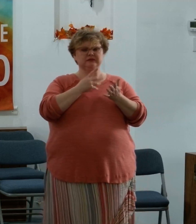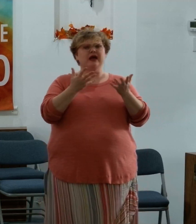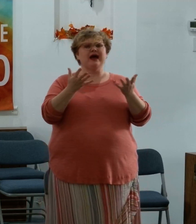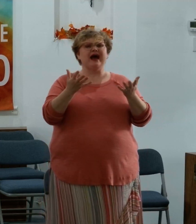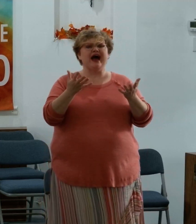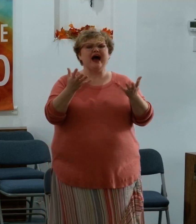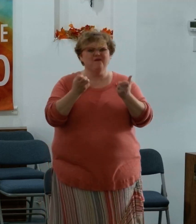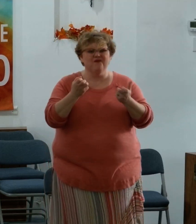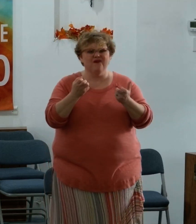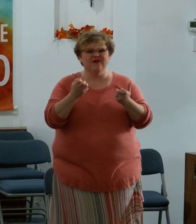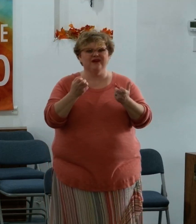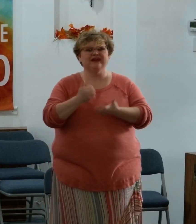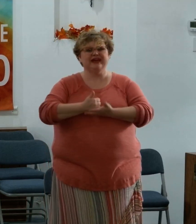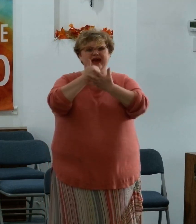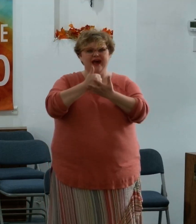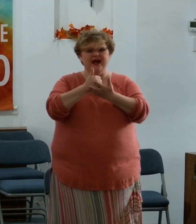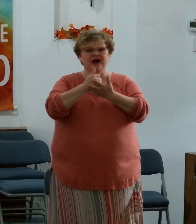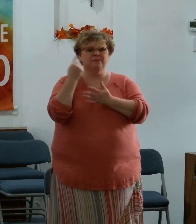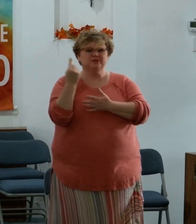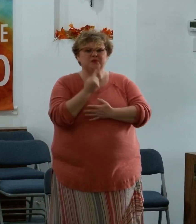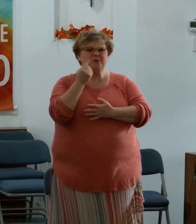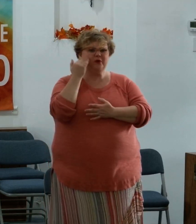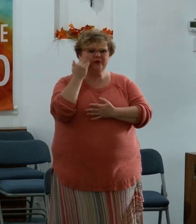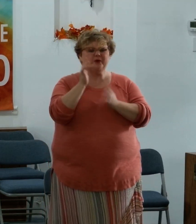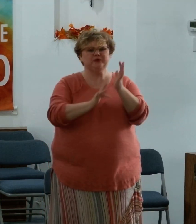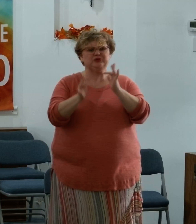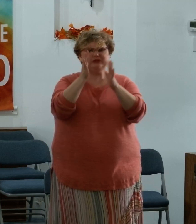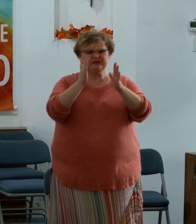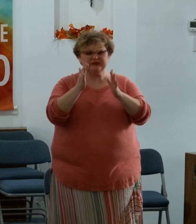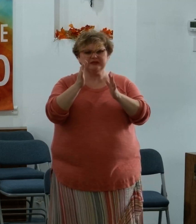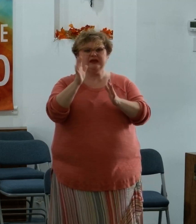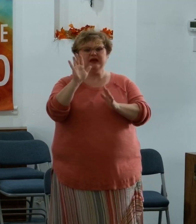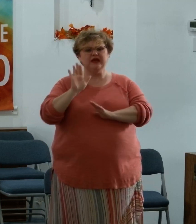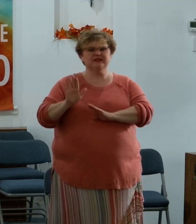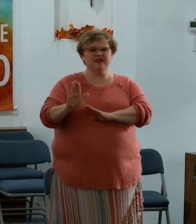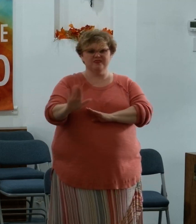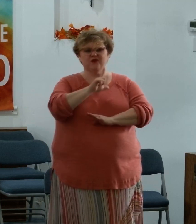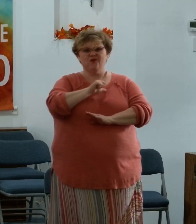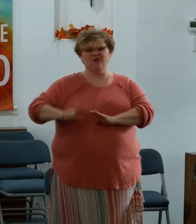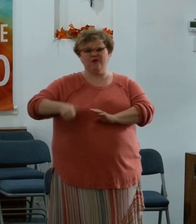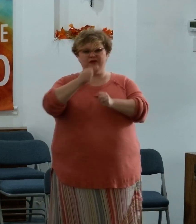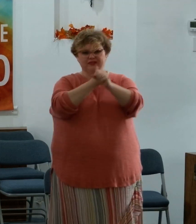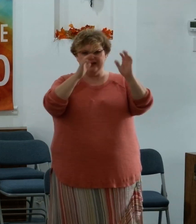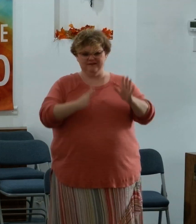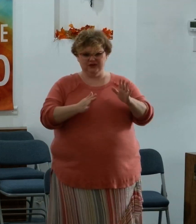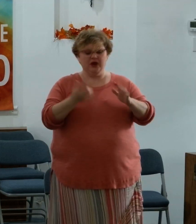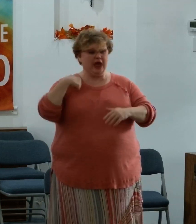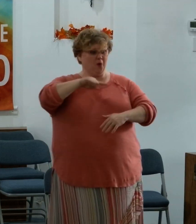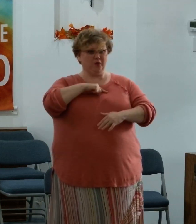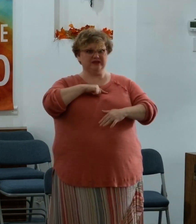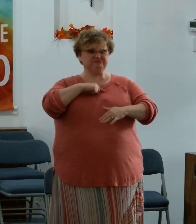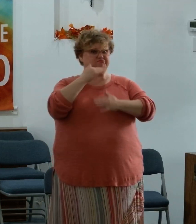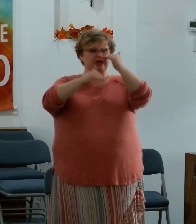know Jesus as Lord and Savior. And whenever we all get to heaven, that song that Mike sang a few moments ago will become reality.